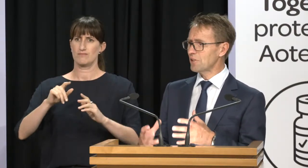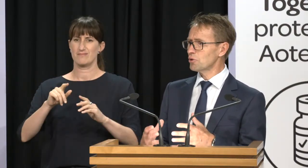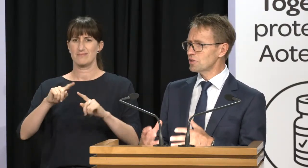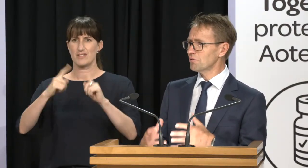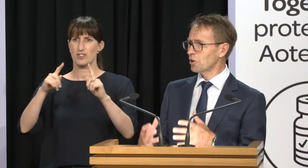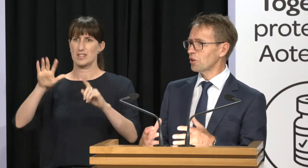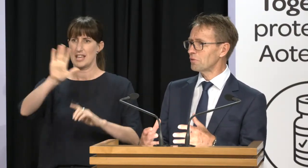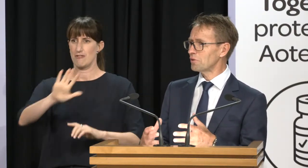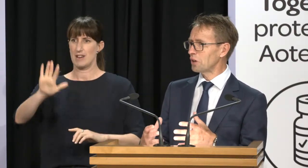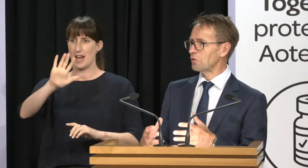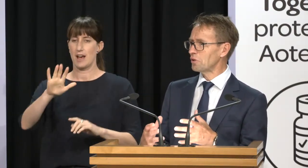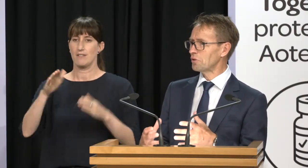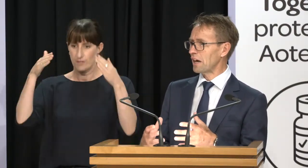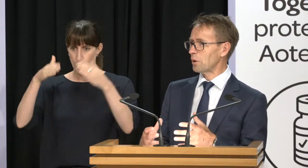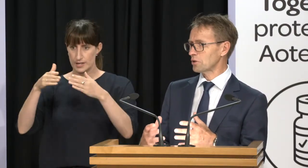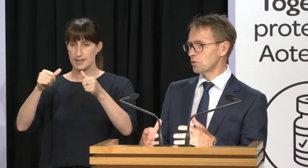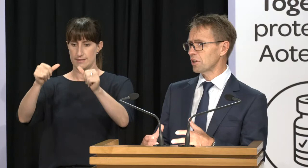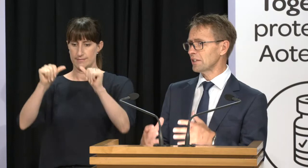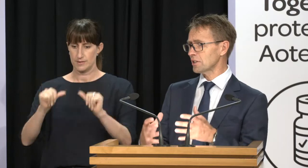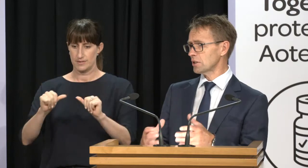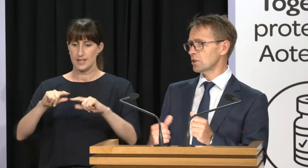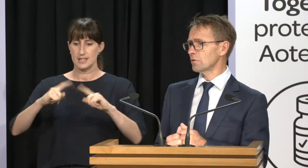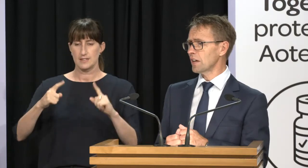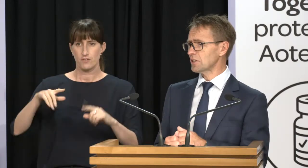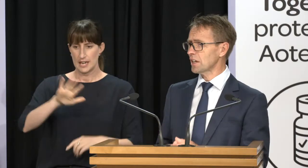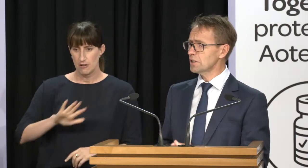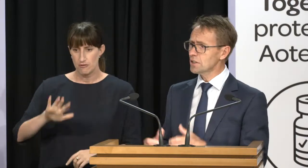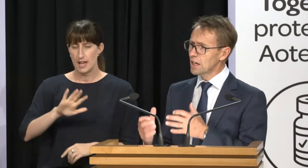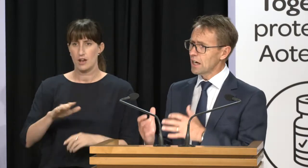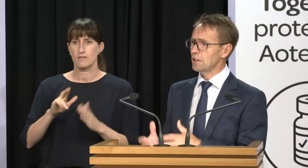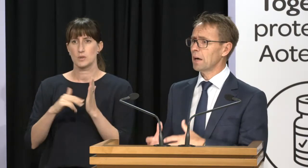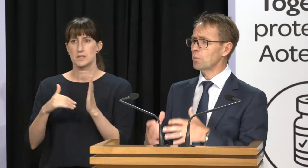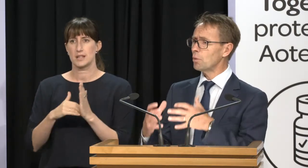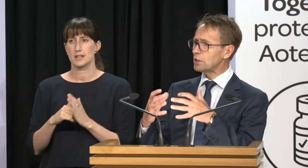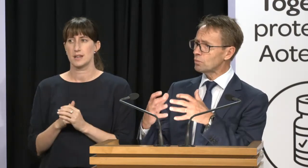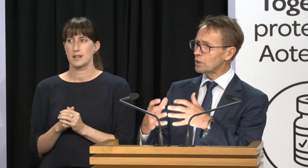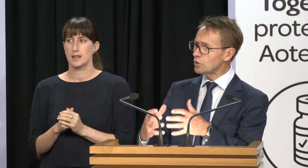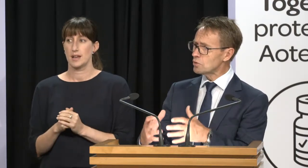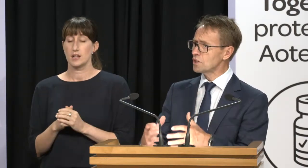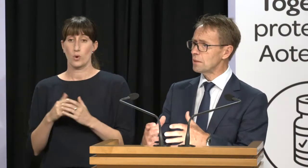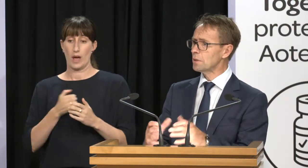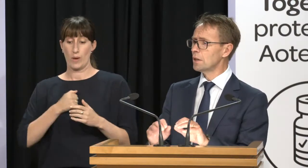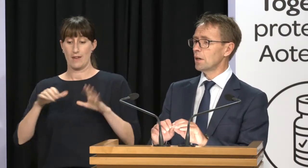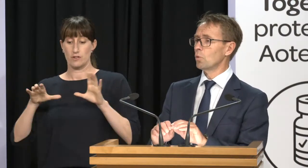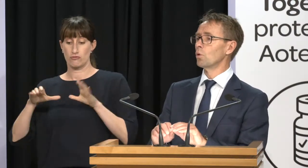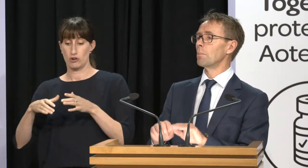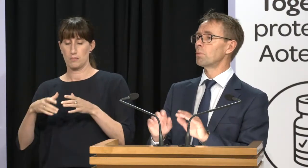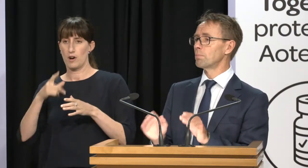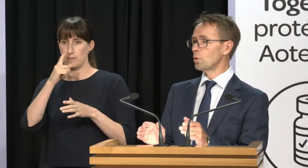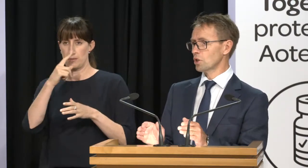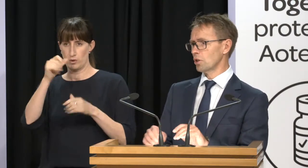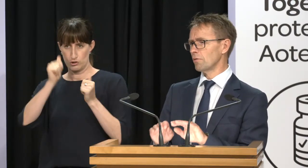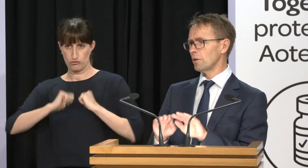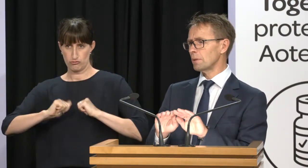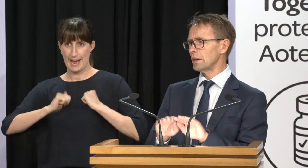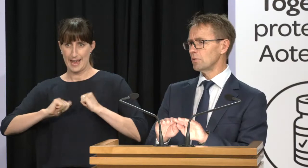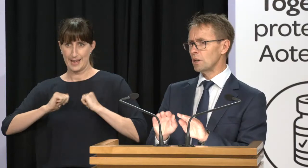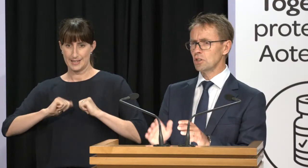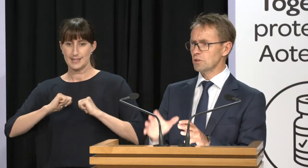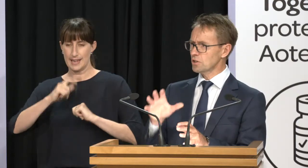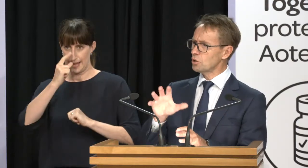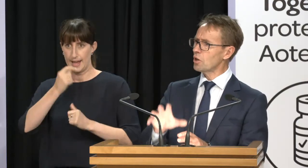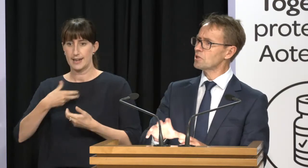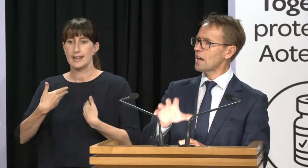need hundreds, if not over 1,000 or 2,000 additional vaccinators. It may well be we use them or a portion of them